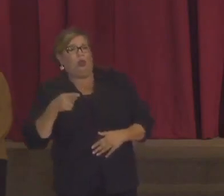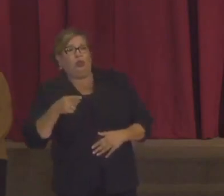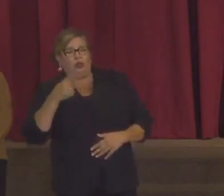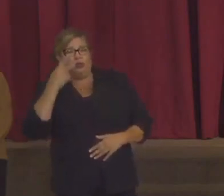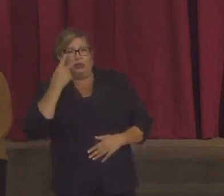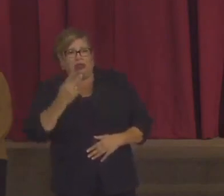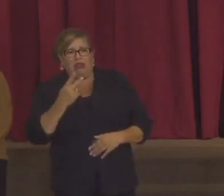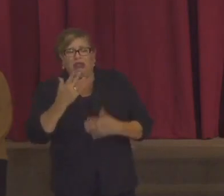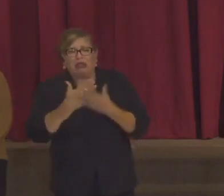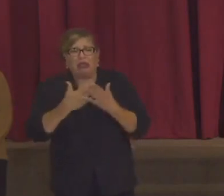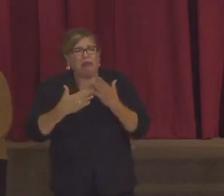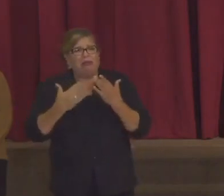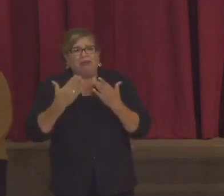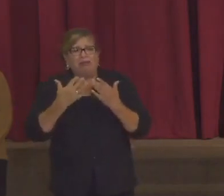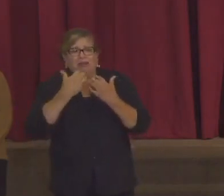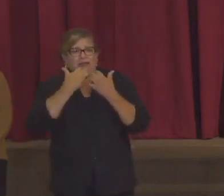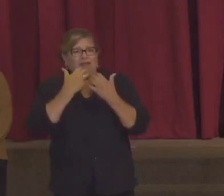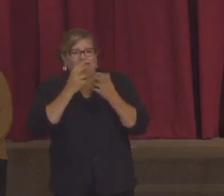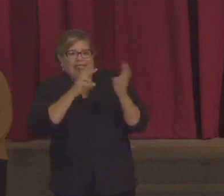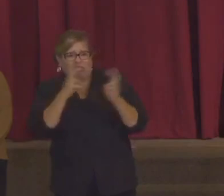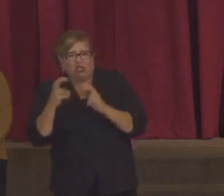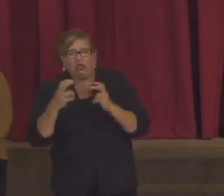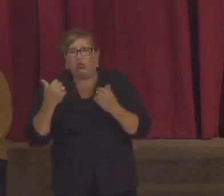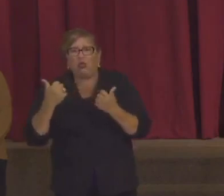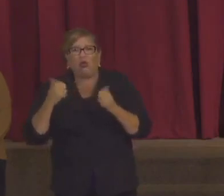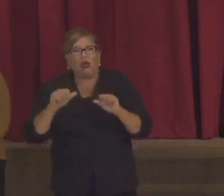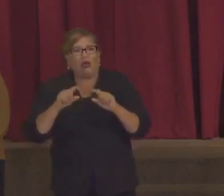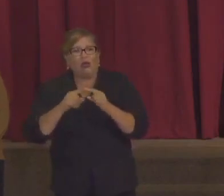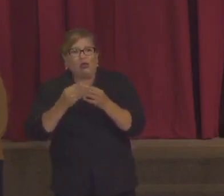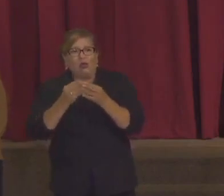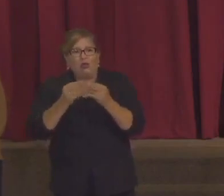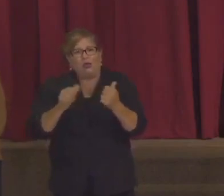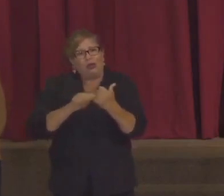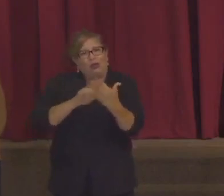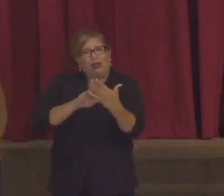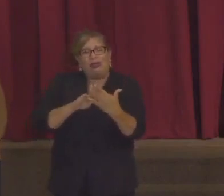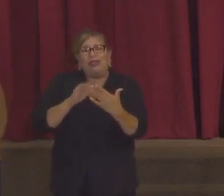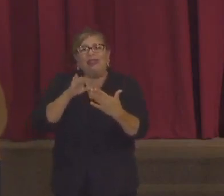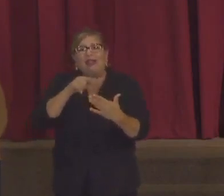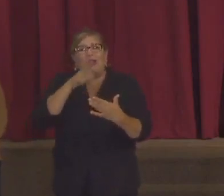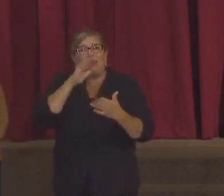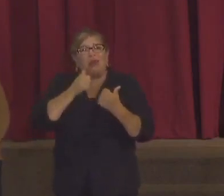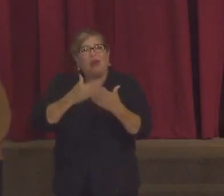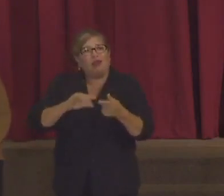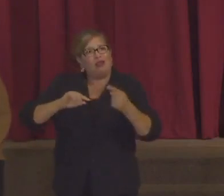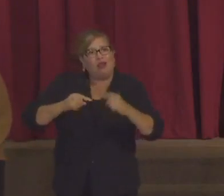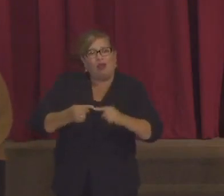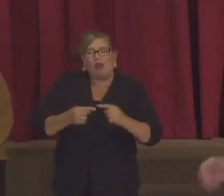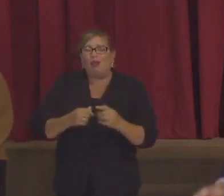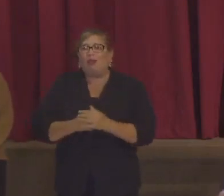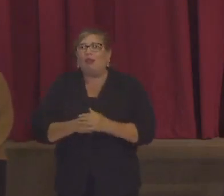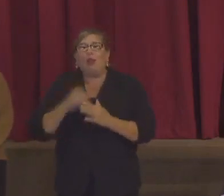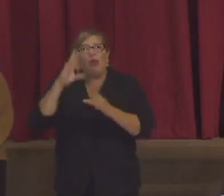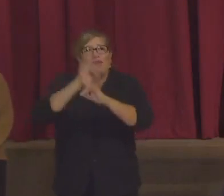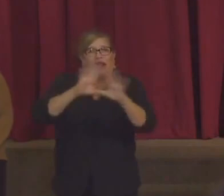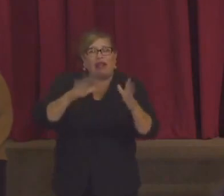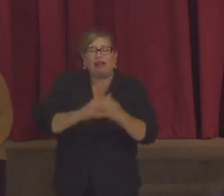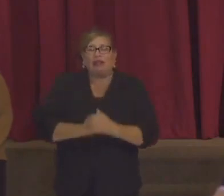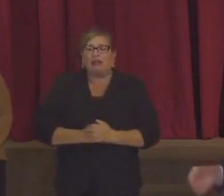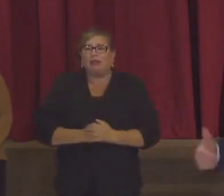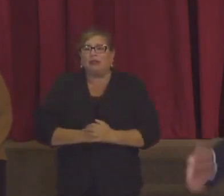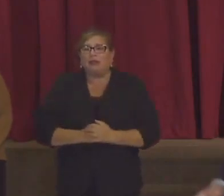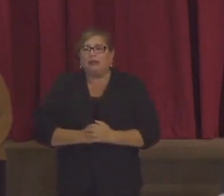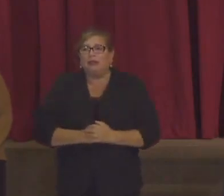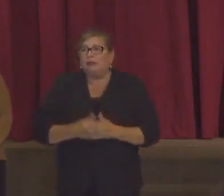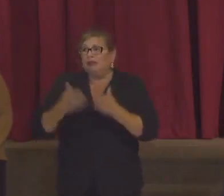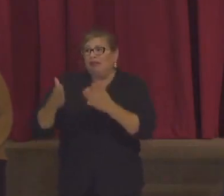the edges of people that are apt to do more harm and create more violence. Leaders in law enforcement that